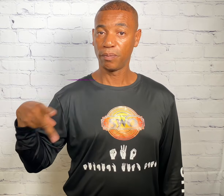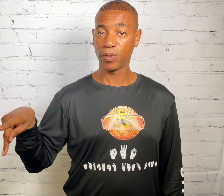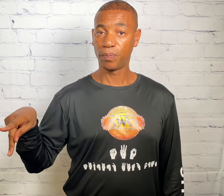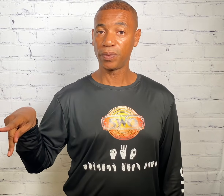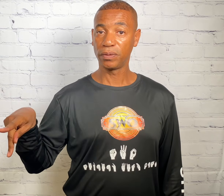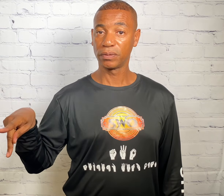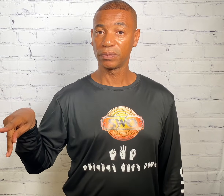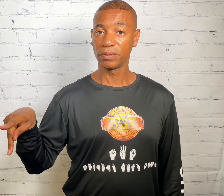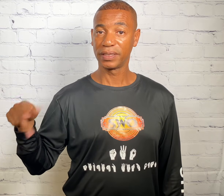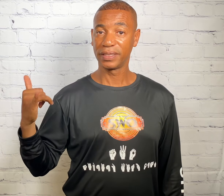purple,